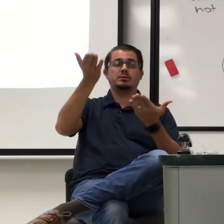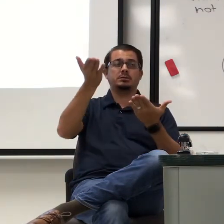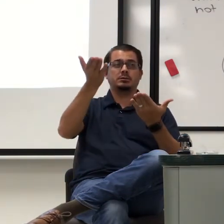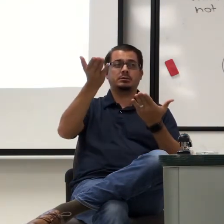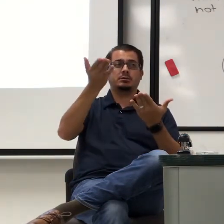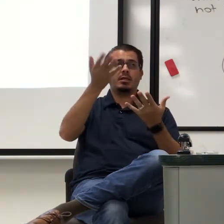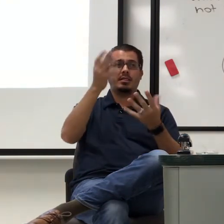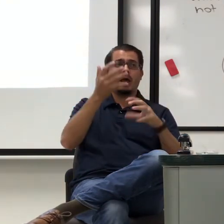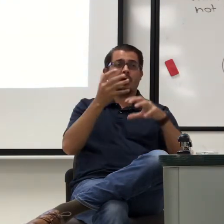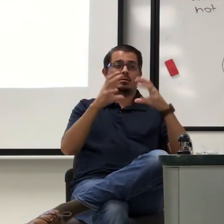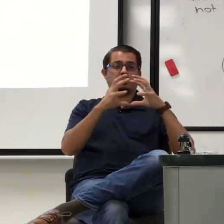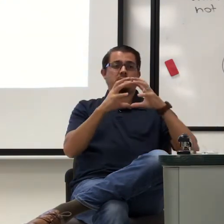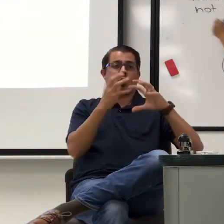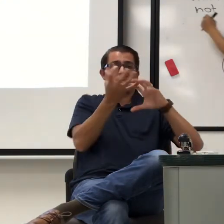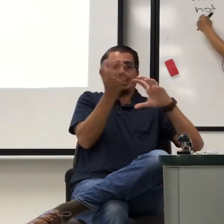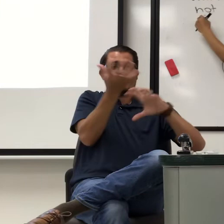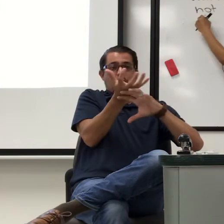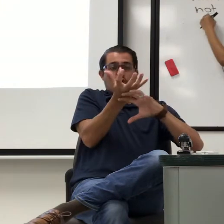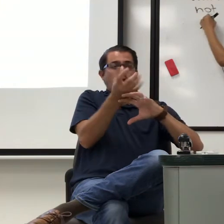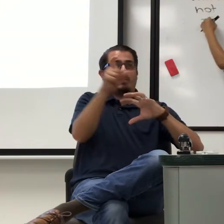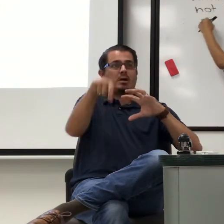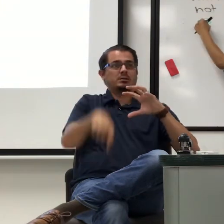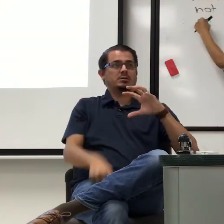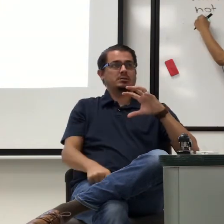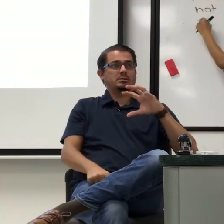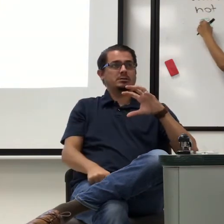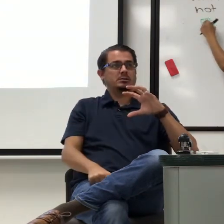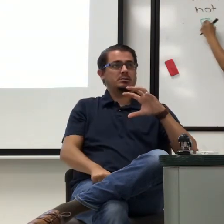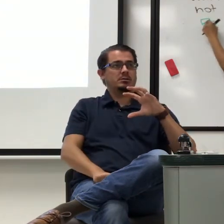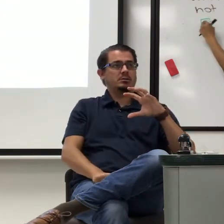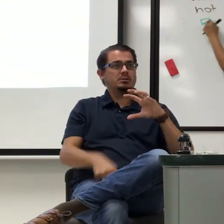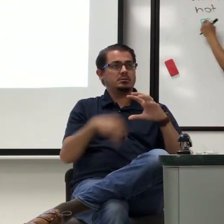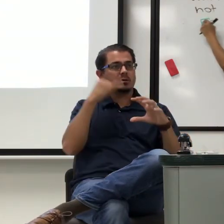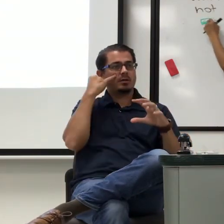the receptor for that hormone. Let's say this is the hormone.